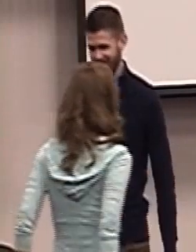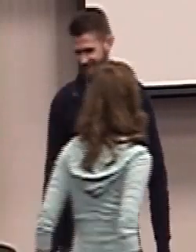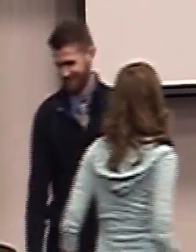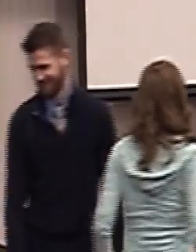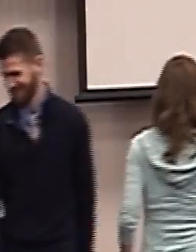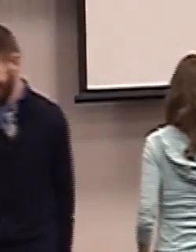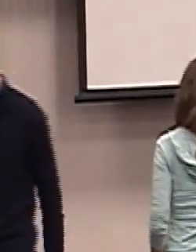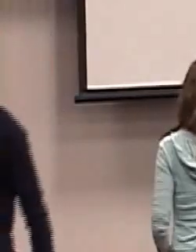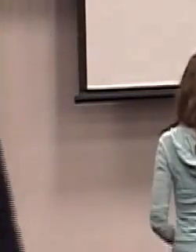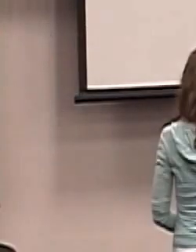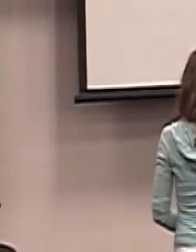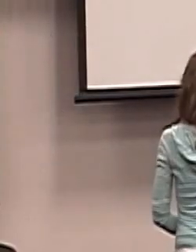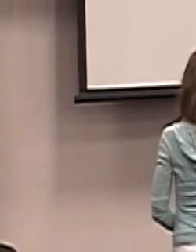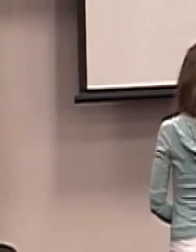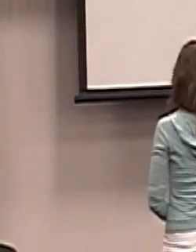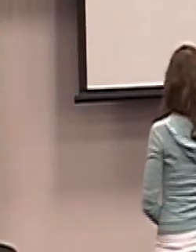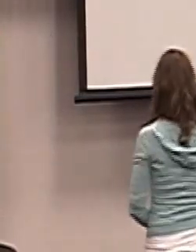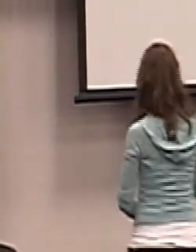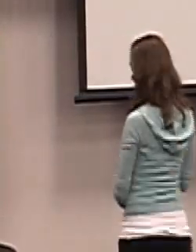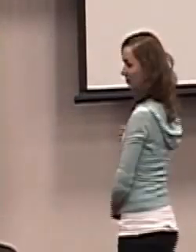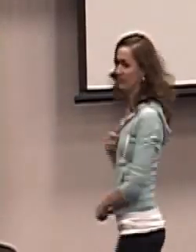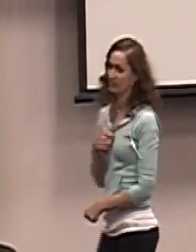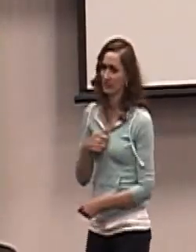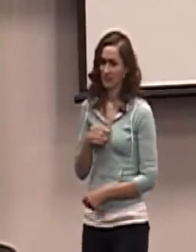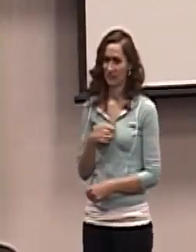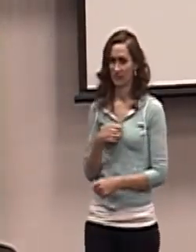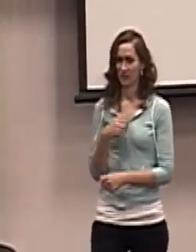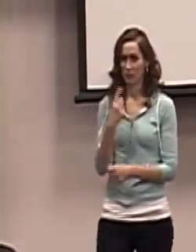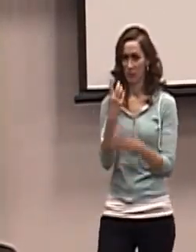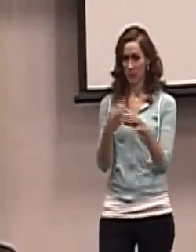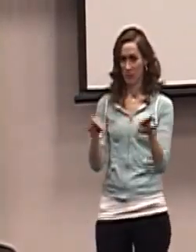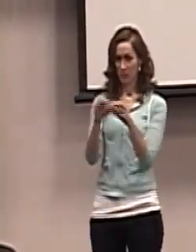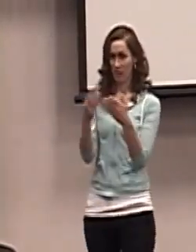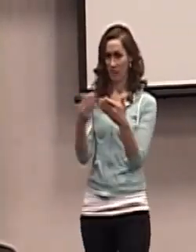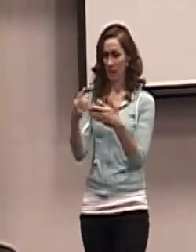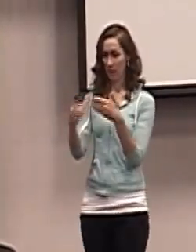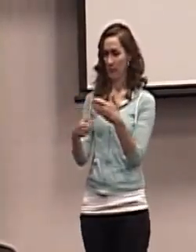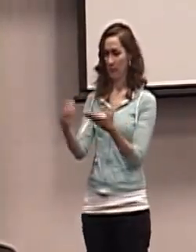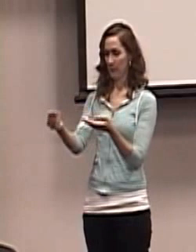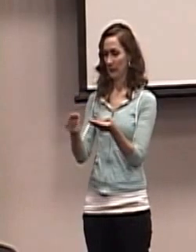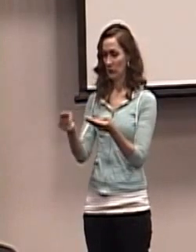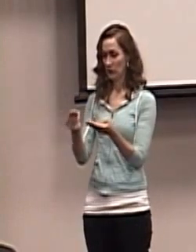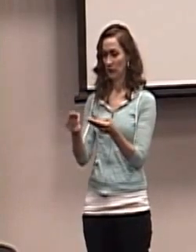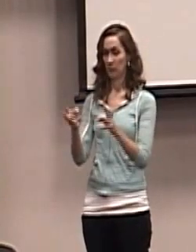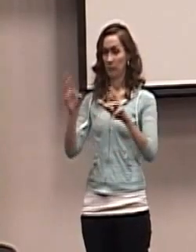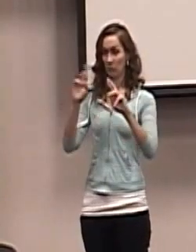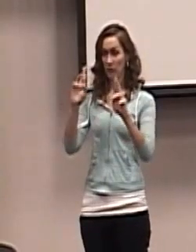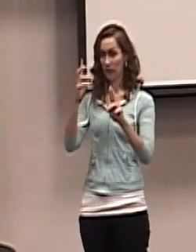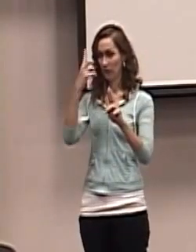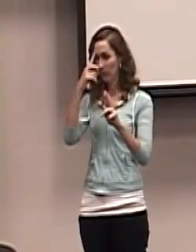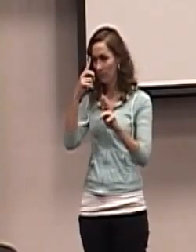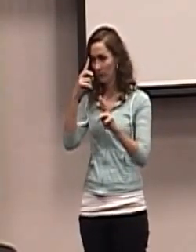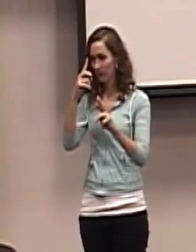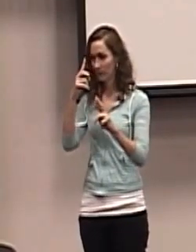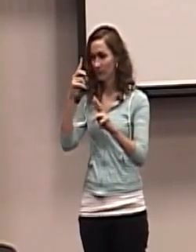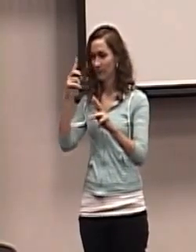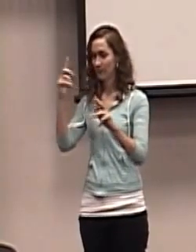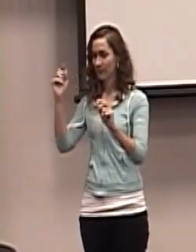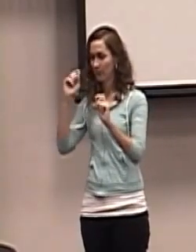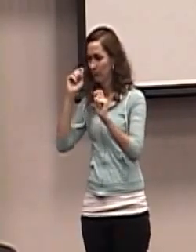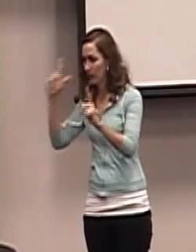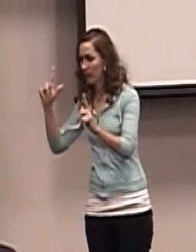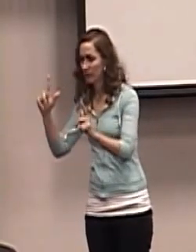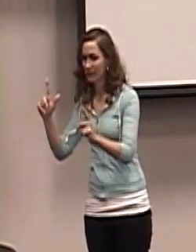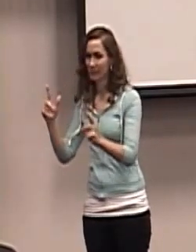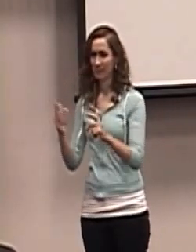One of the important things about ministry is be prepared for surprises. The PowerPoint would not work this